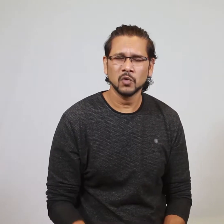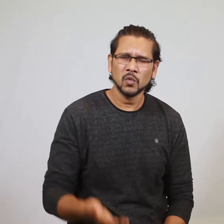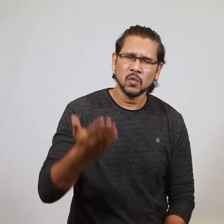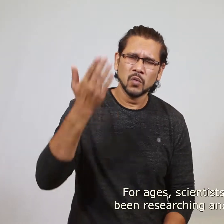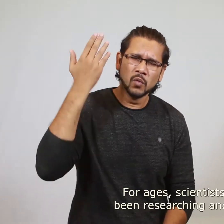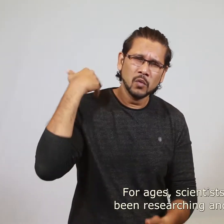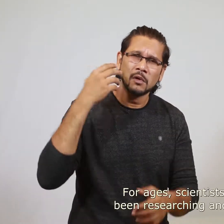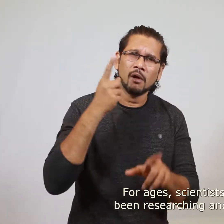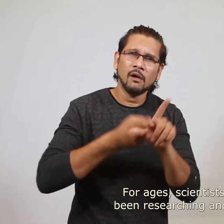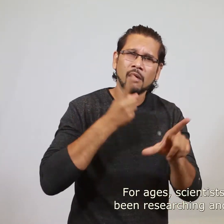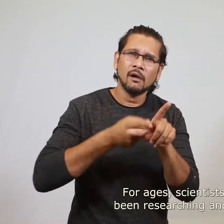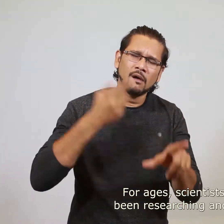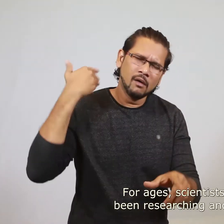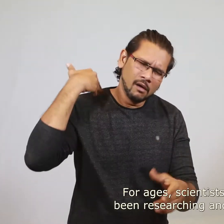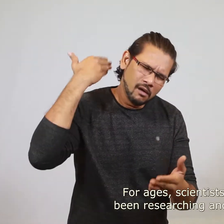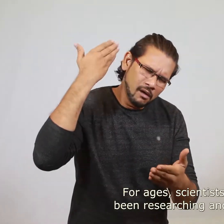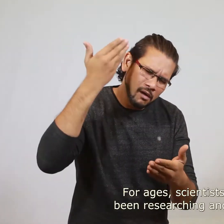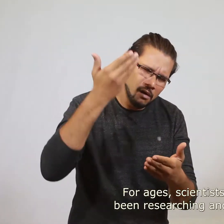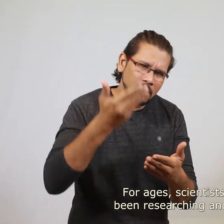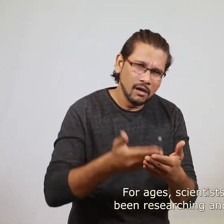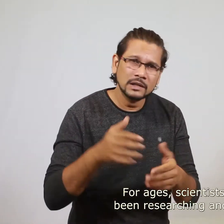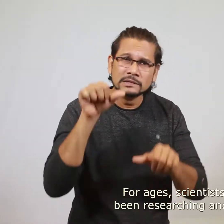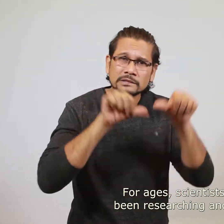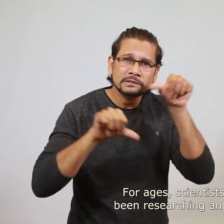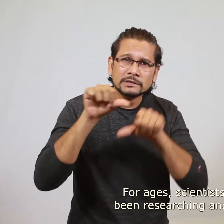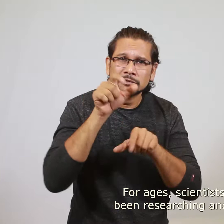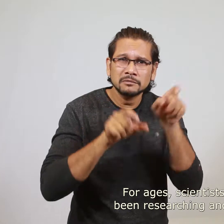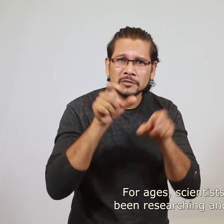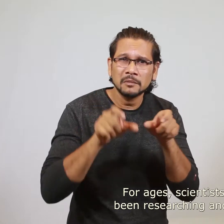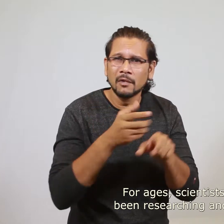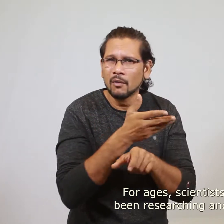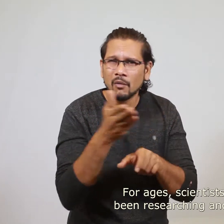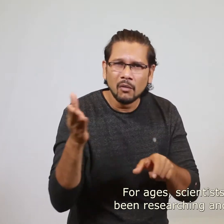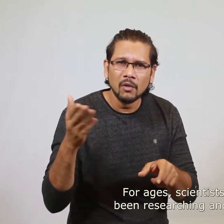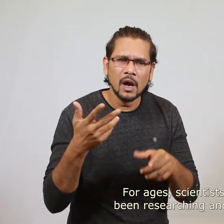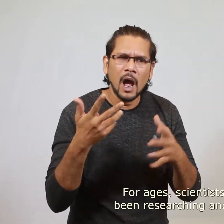For ages, scientists have been researching and trying.